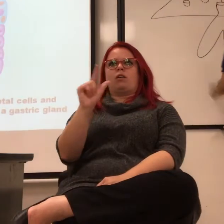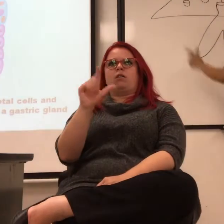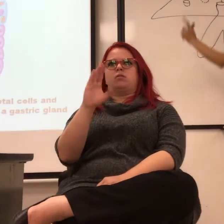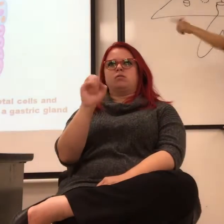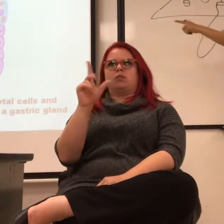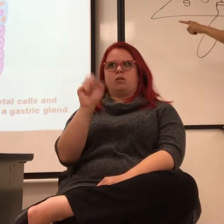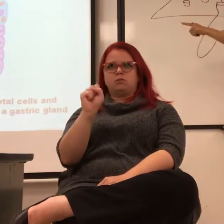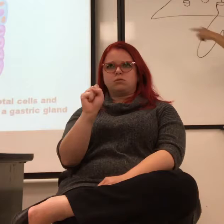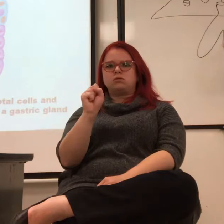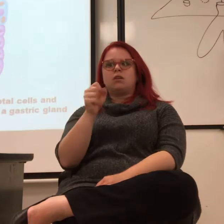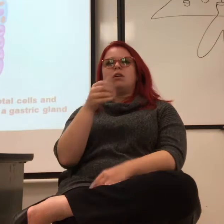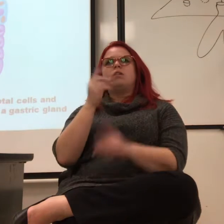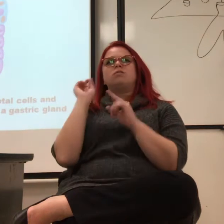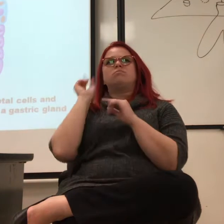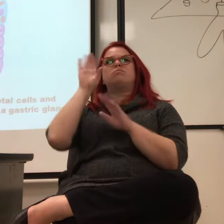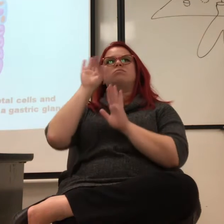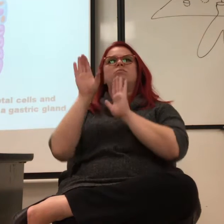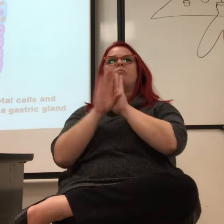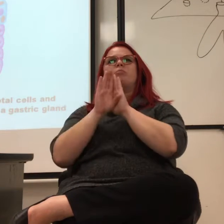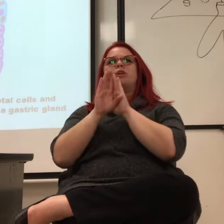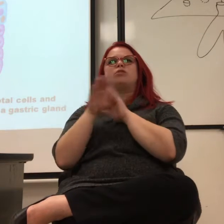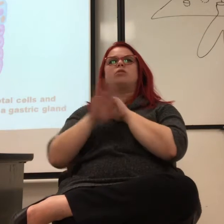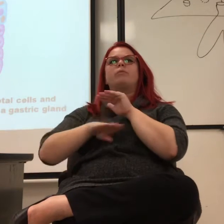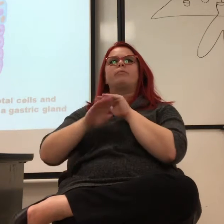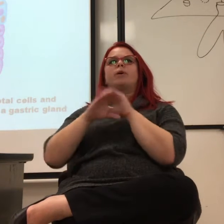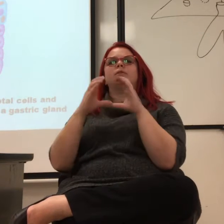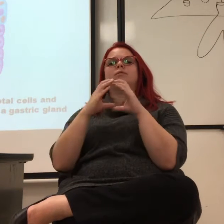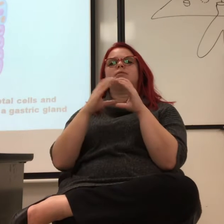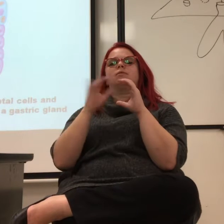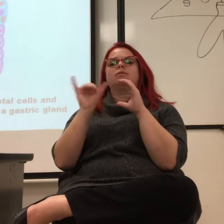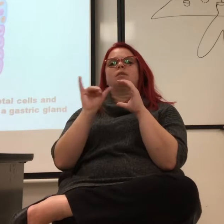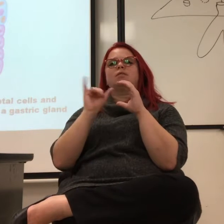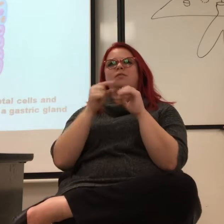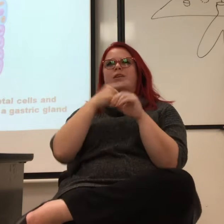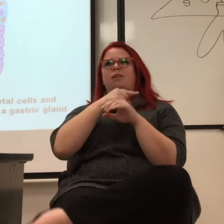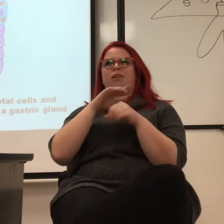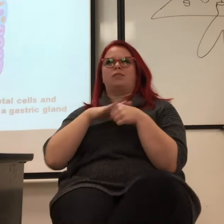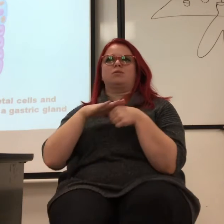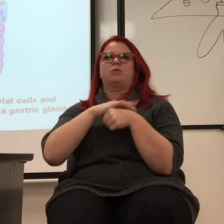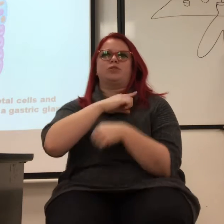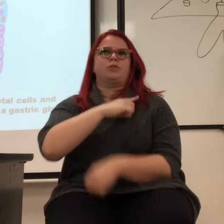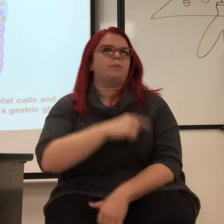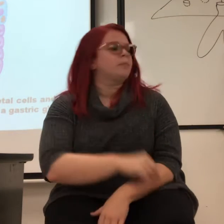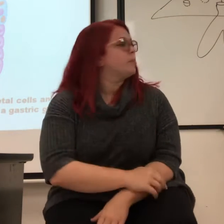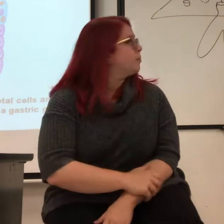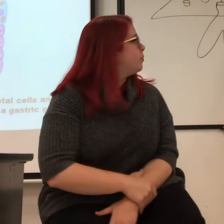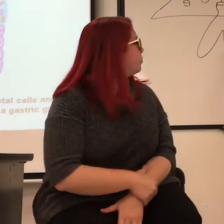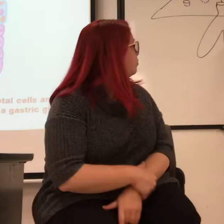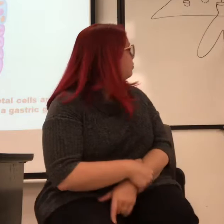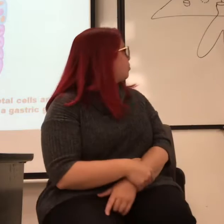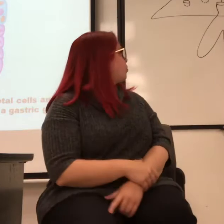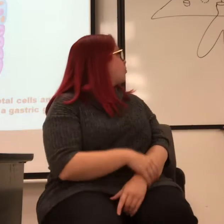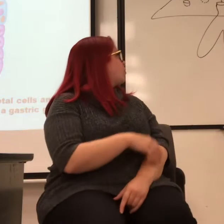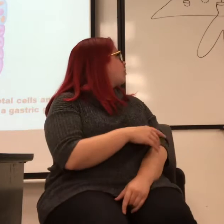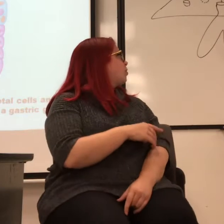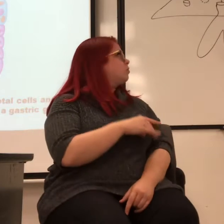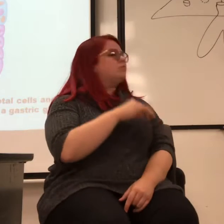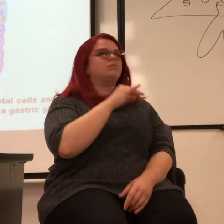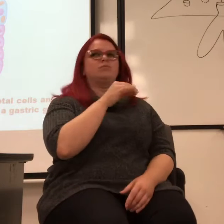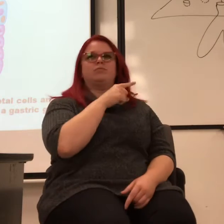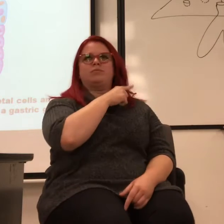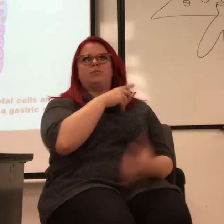So all of this picture is basically cells like in this region here. Yeah, that's kind of what you're looking at